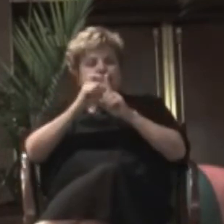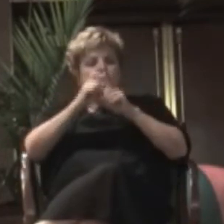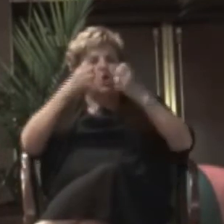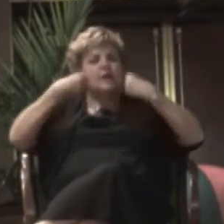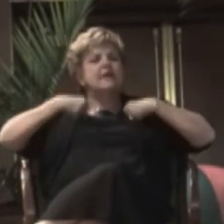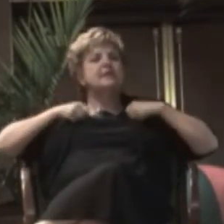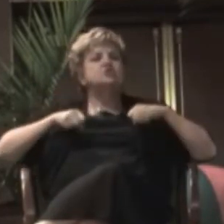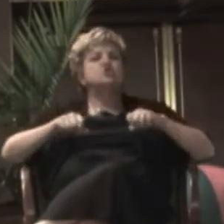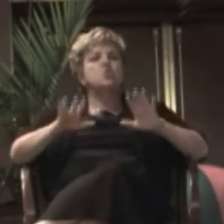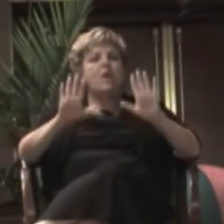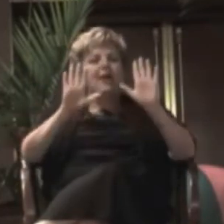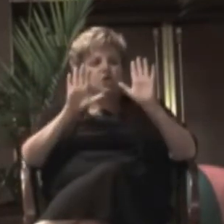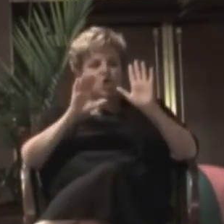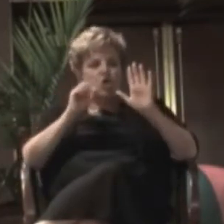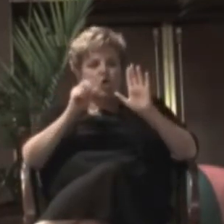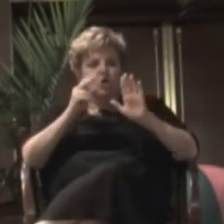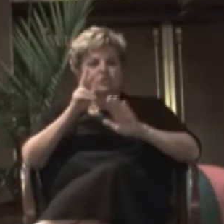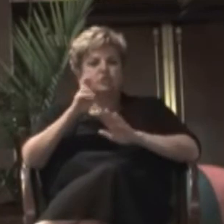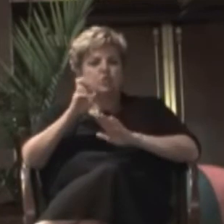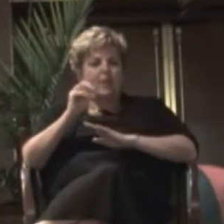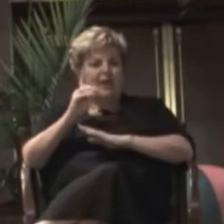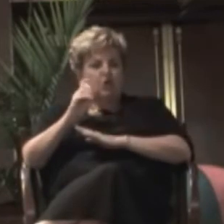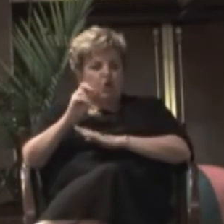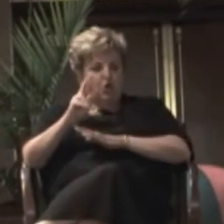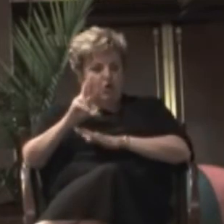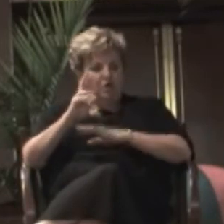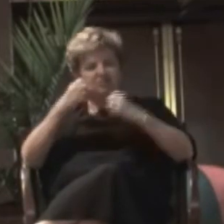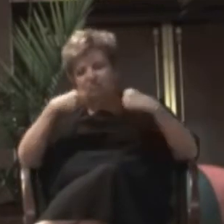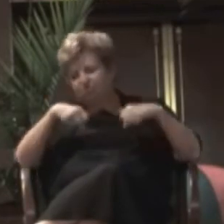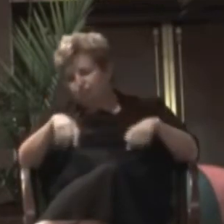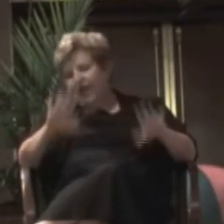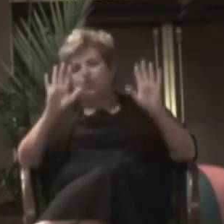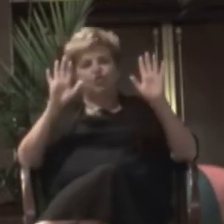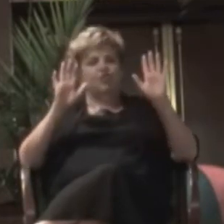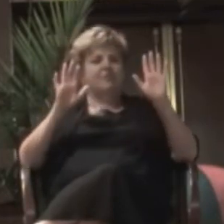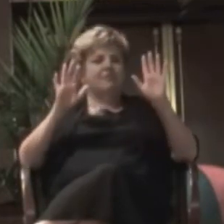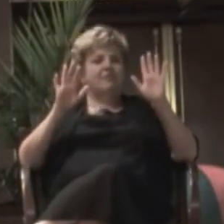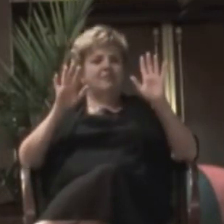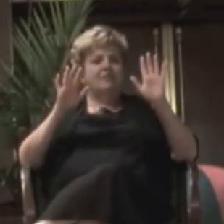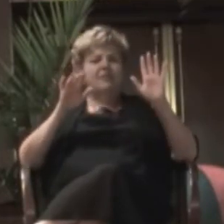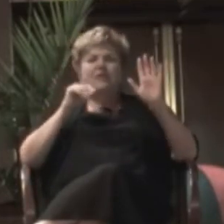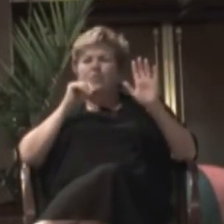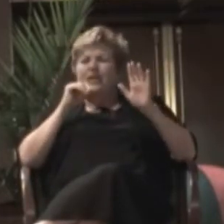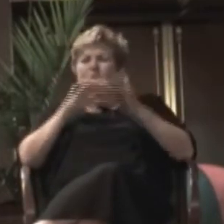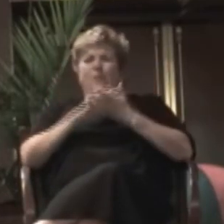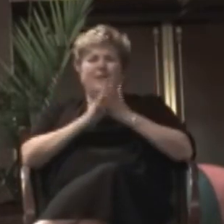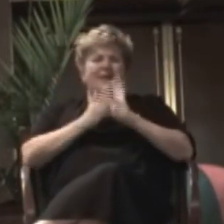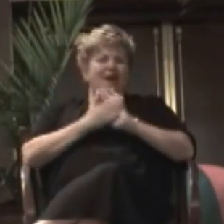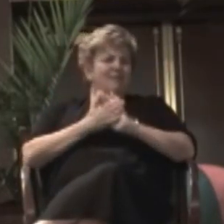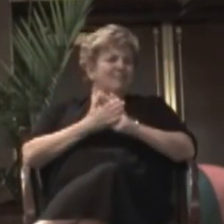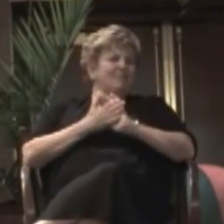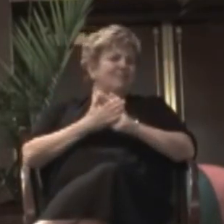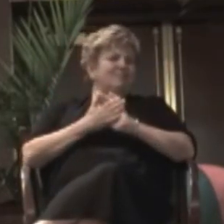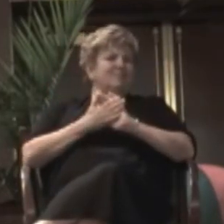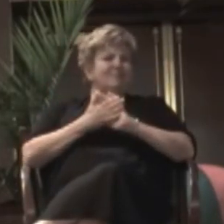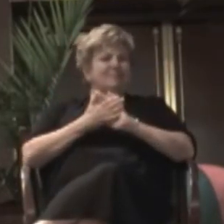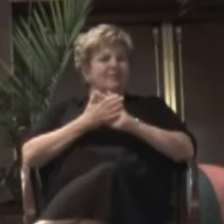of attainment or achievement or learning new language or memorizing a book like my buddy said this afternoon. You know, that's not how we get